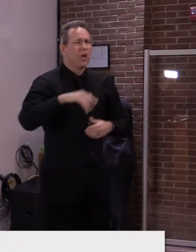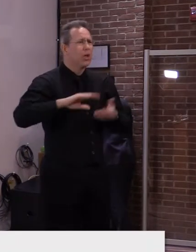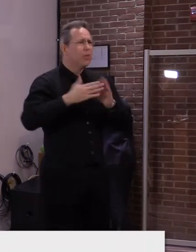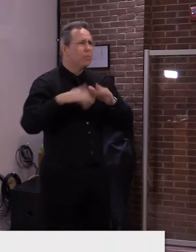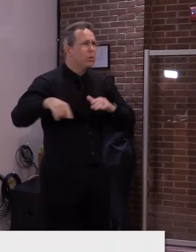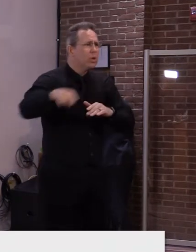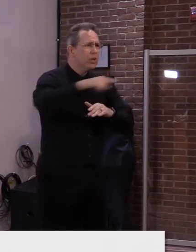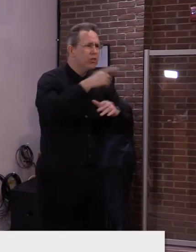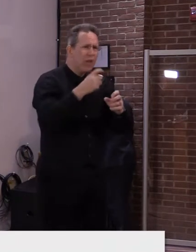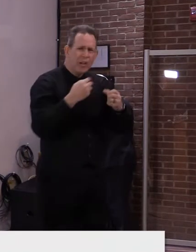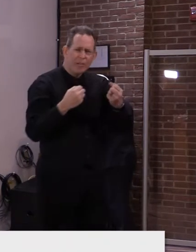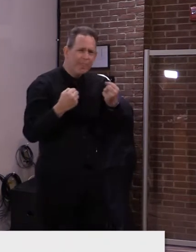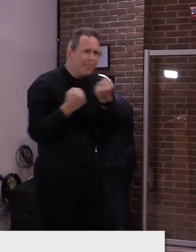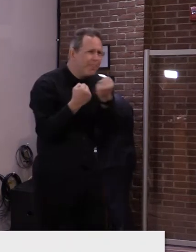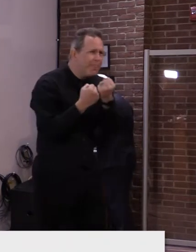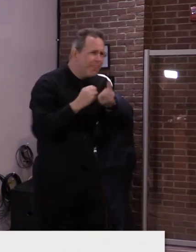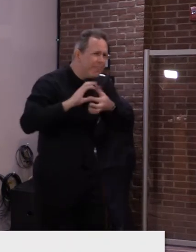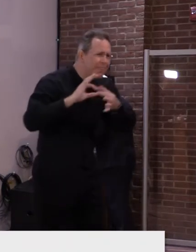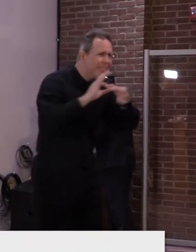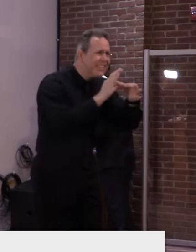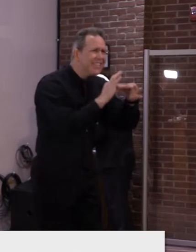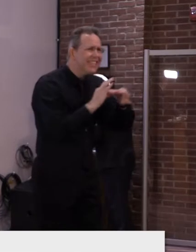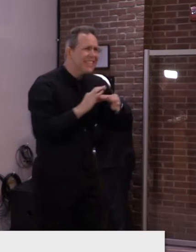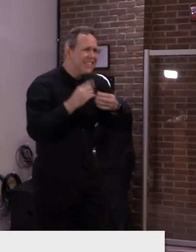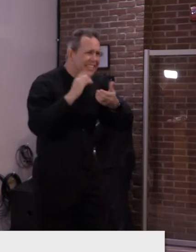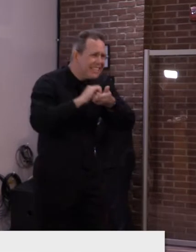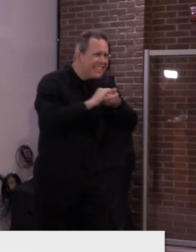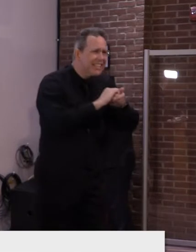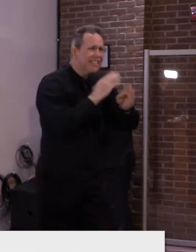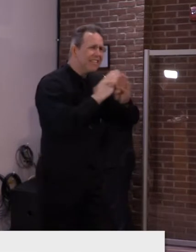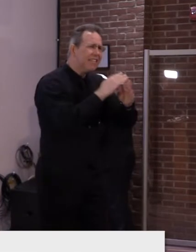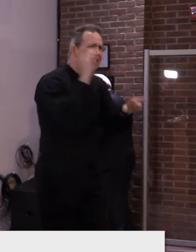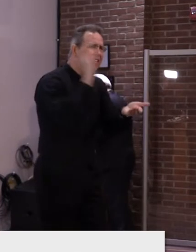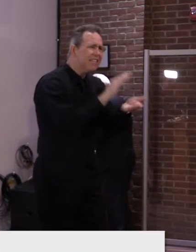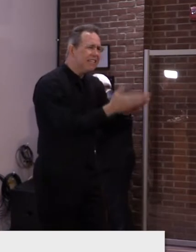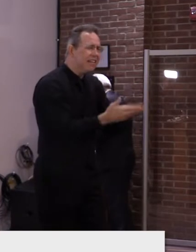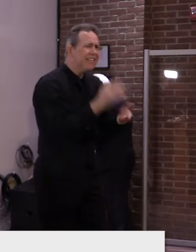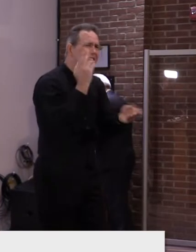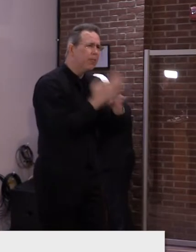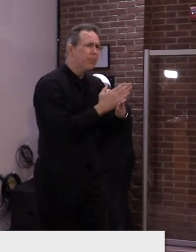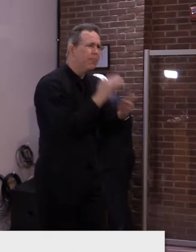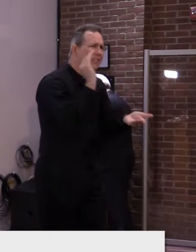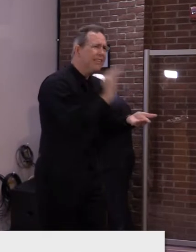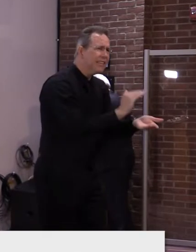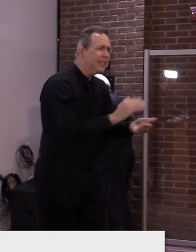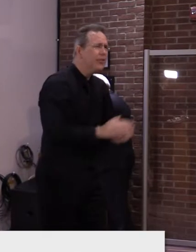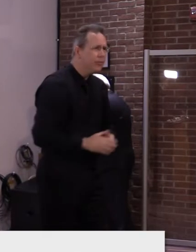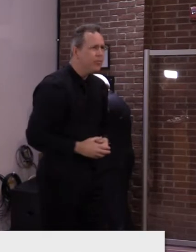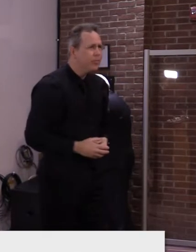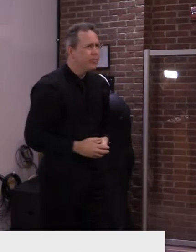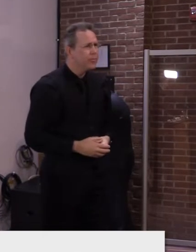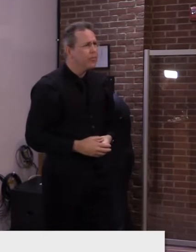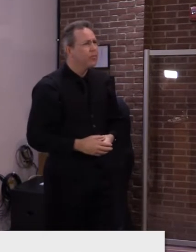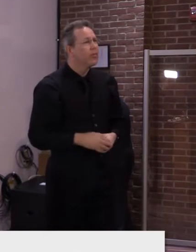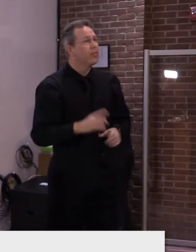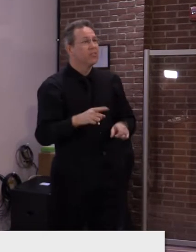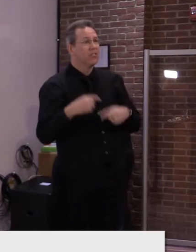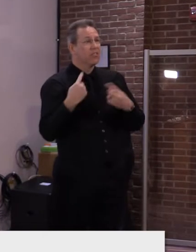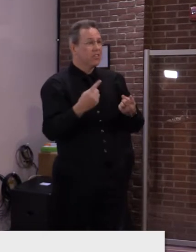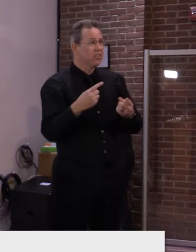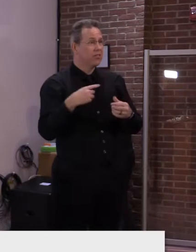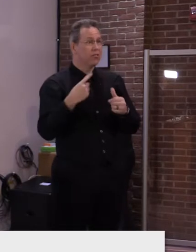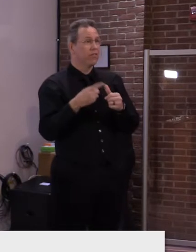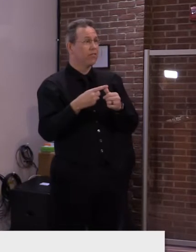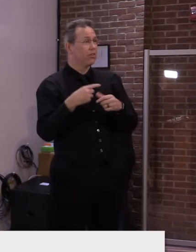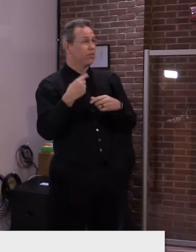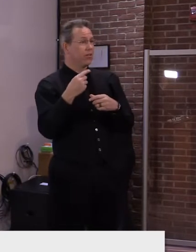that a single loss can have a huge impact. Since those first two deaths, I've ordered flags